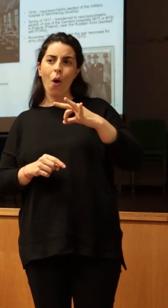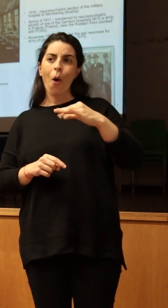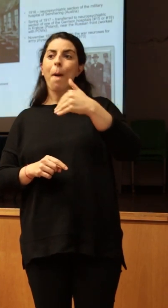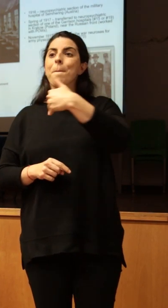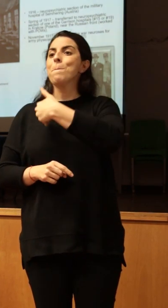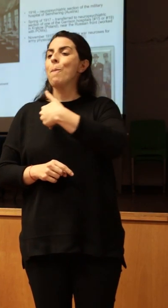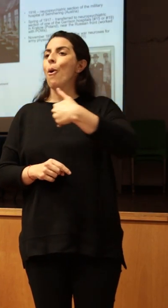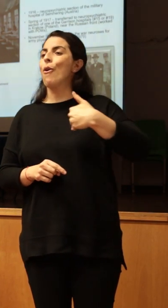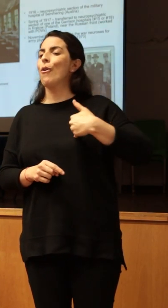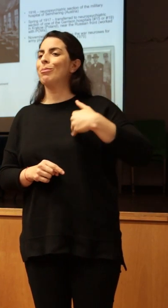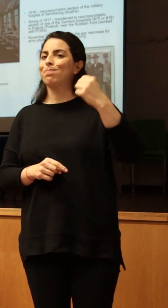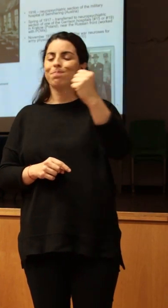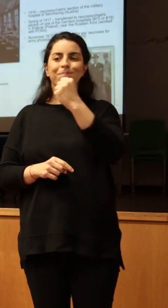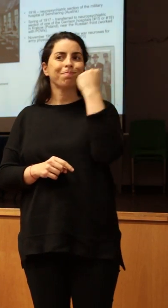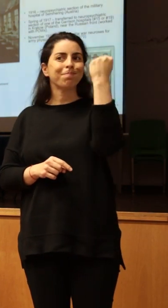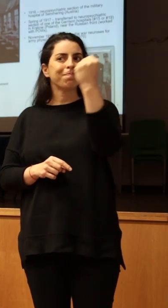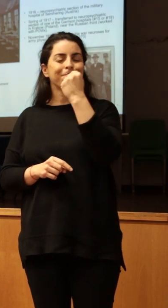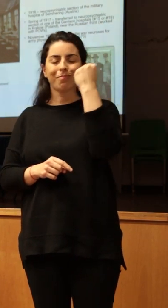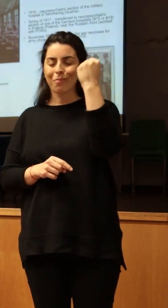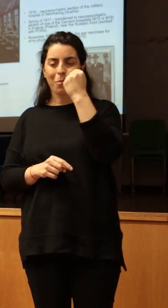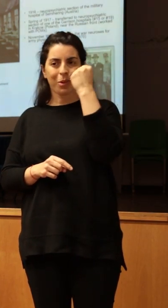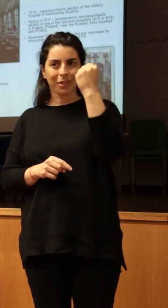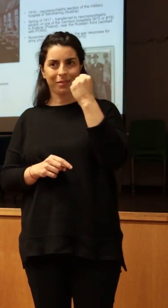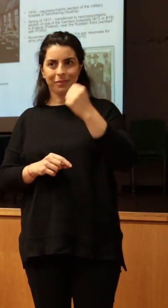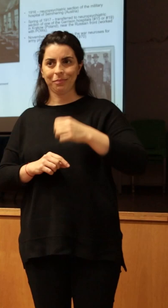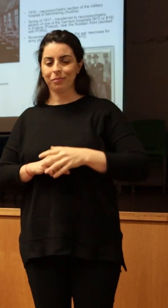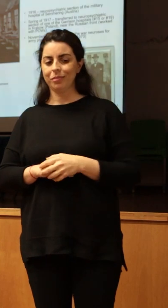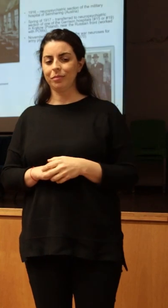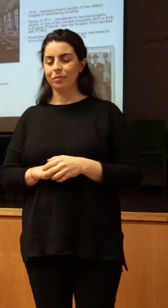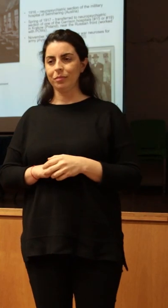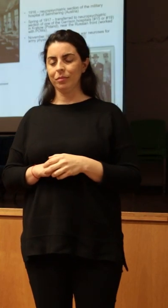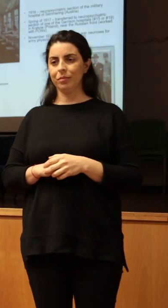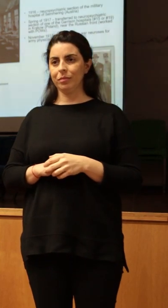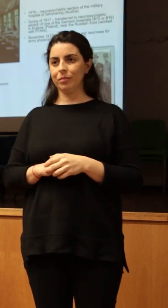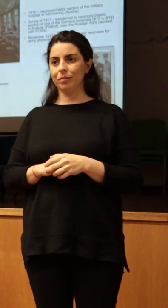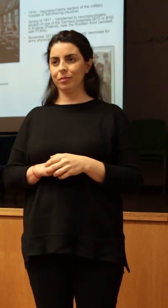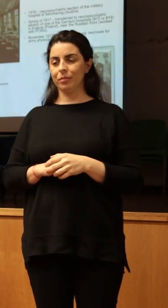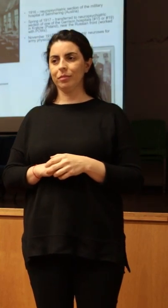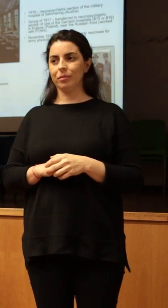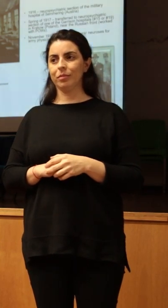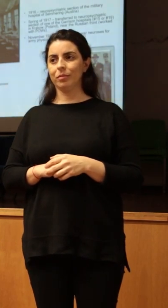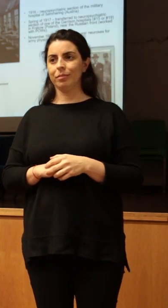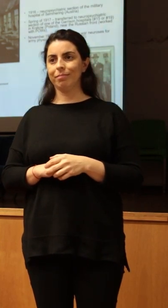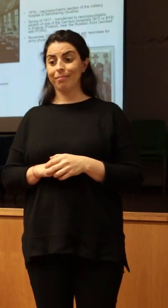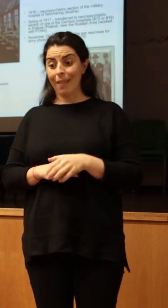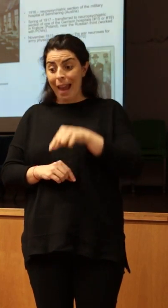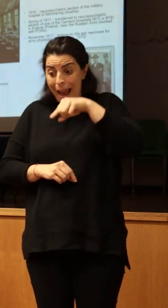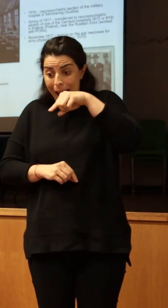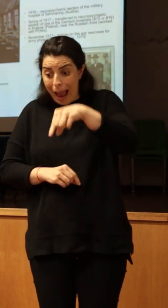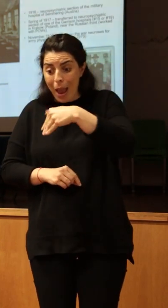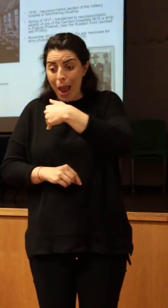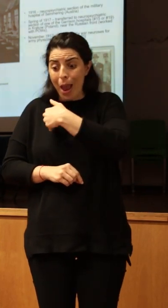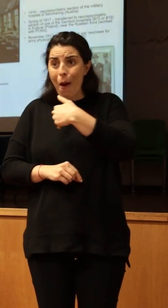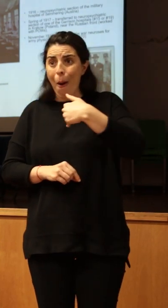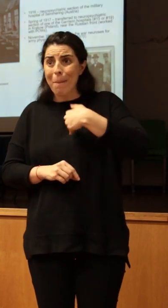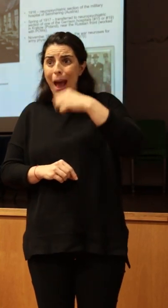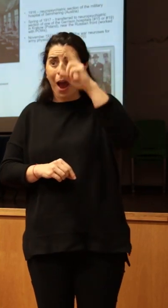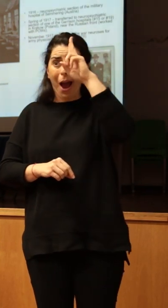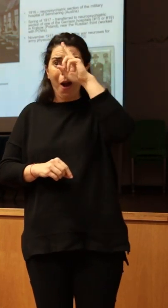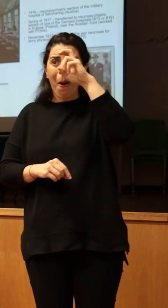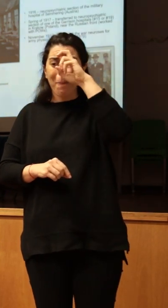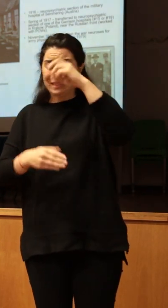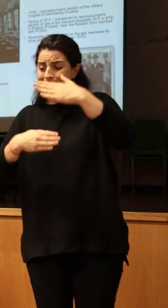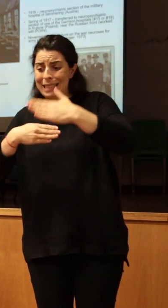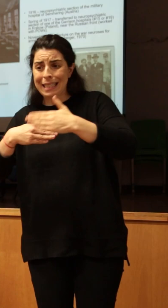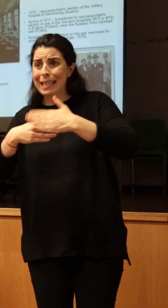muy importante. Very close to the front line, practically in the front line. Ahí, prácticamente al frente de batalla. Near